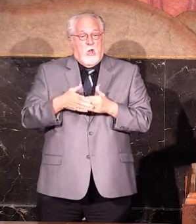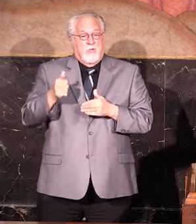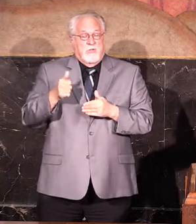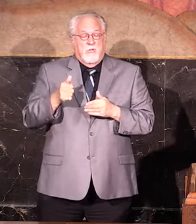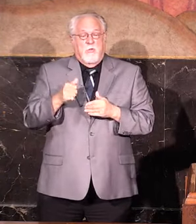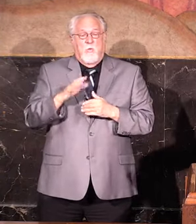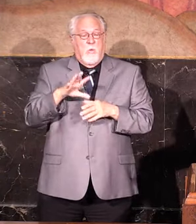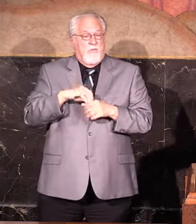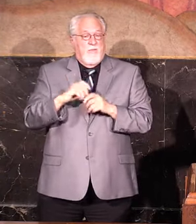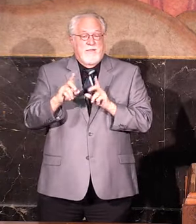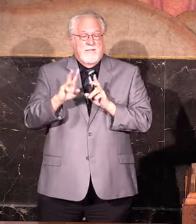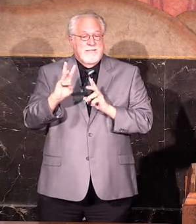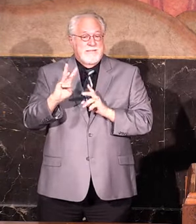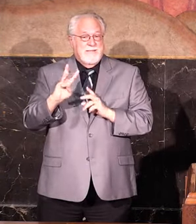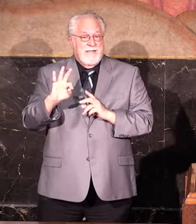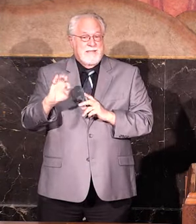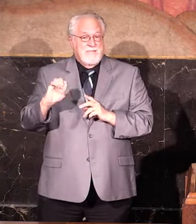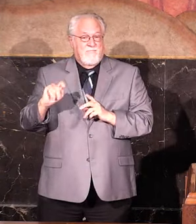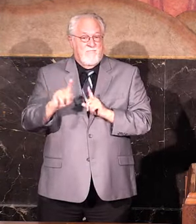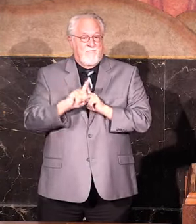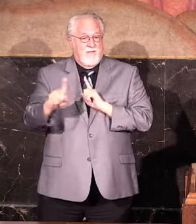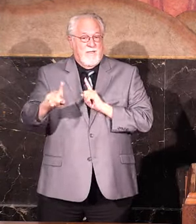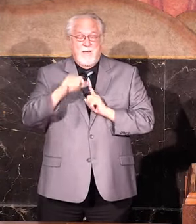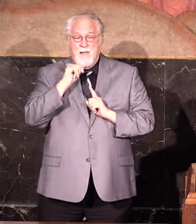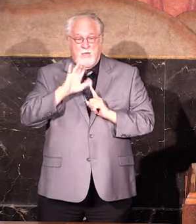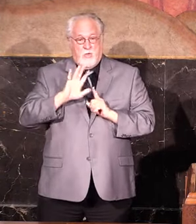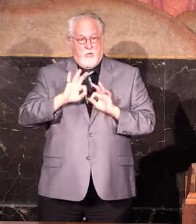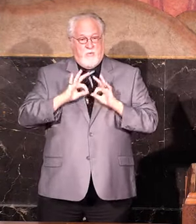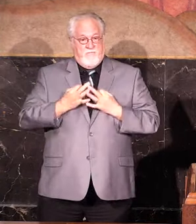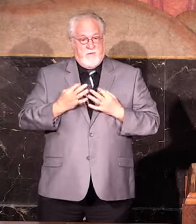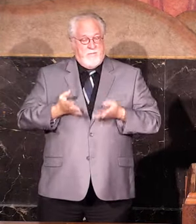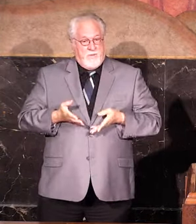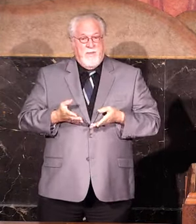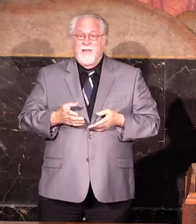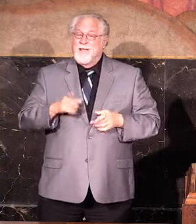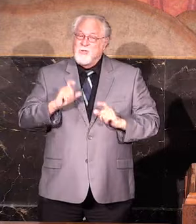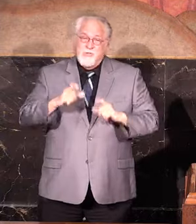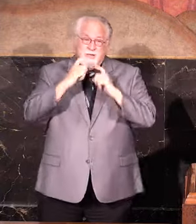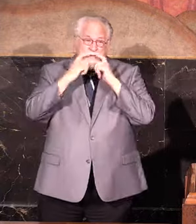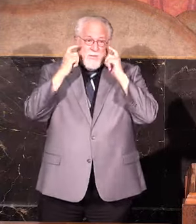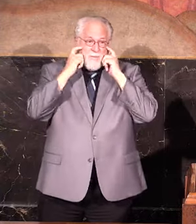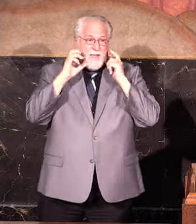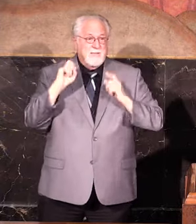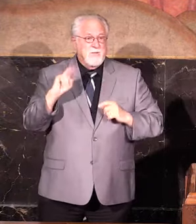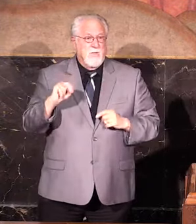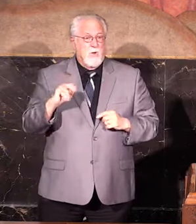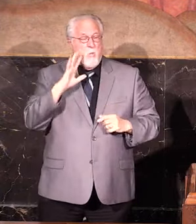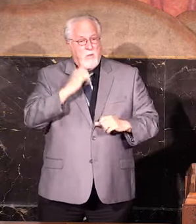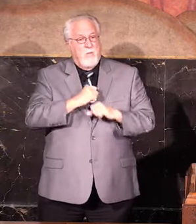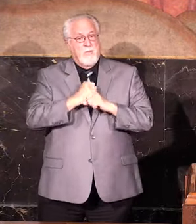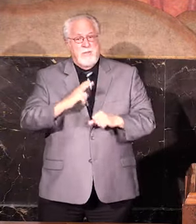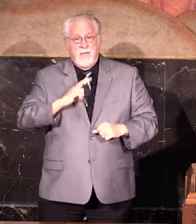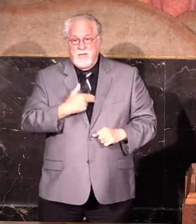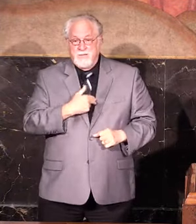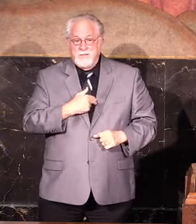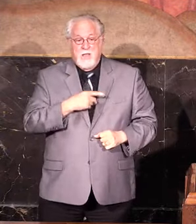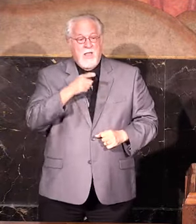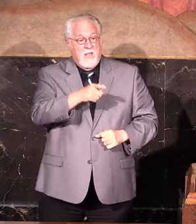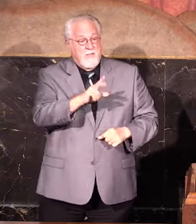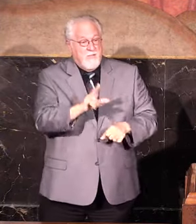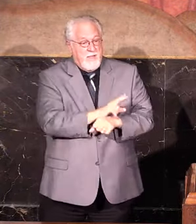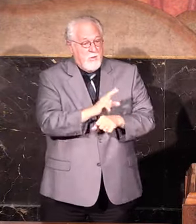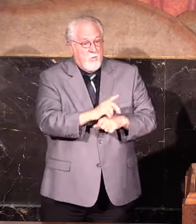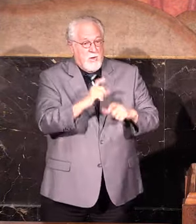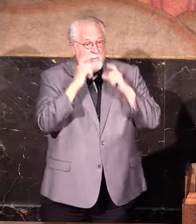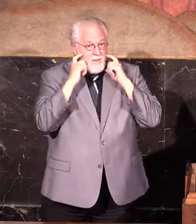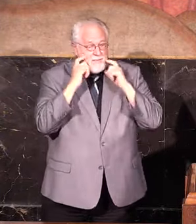within 6 feet of people who are not part of your immediate household, you need to have that mask on. That's going to protect others. And when they wear that mask, it's going to protect